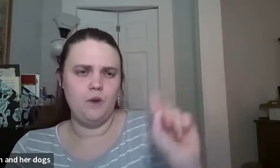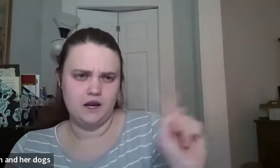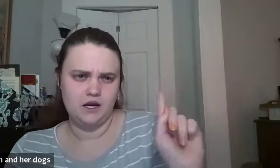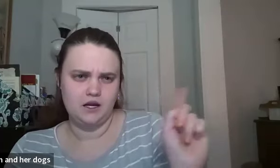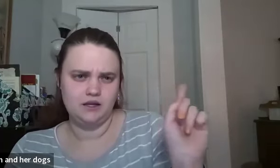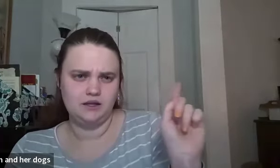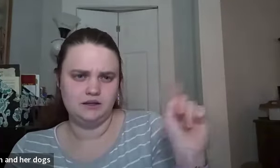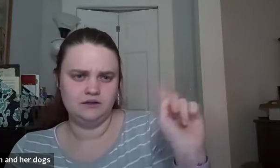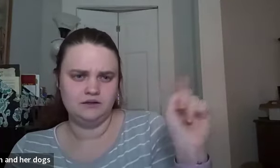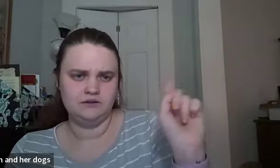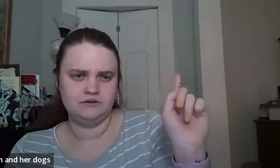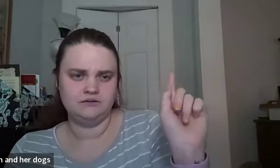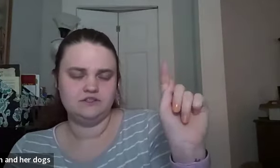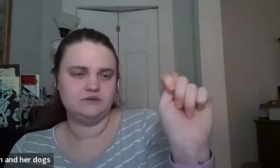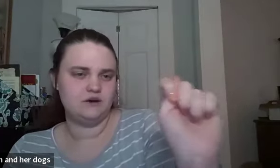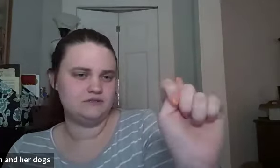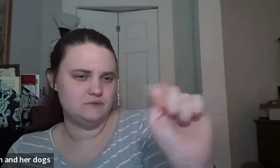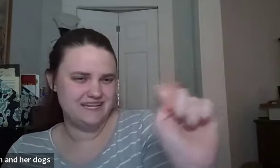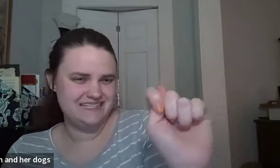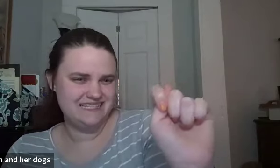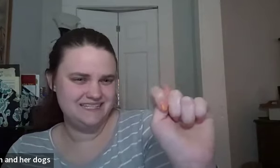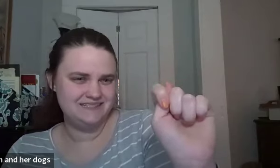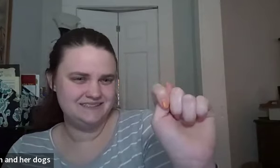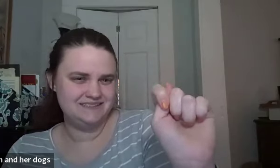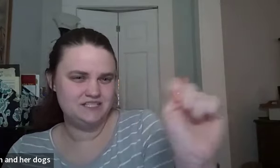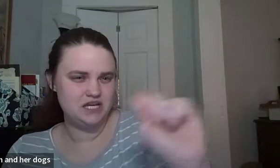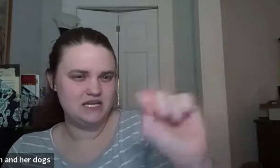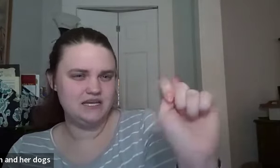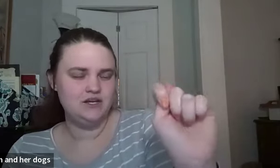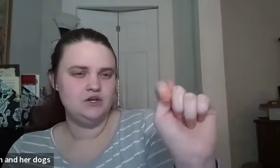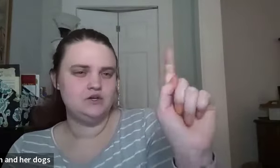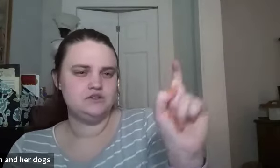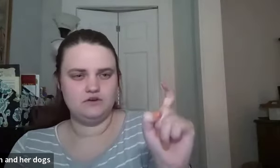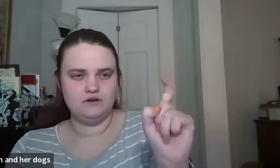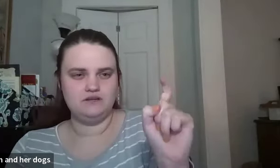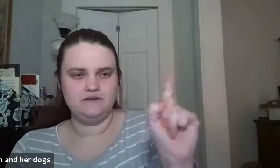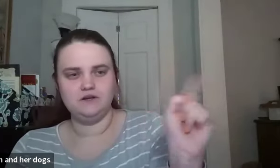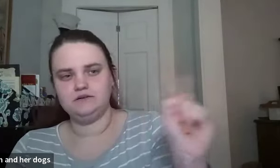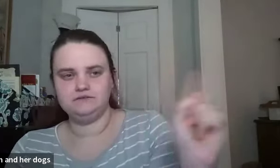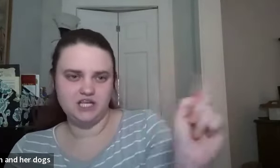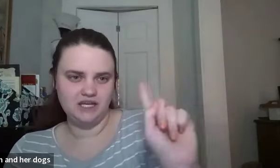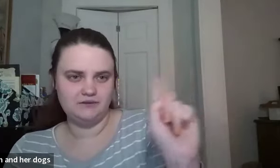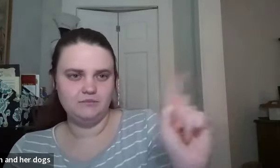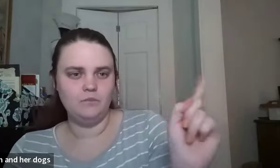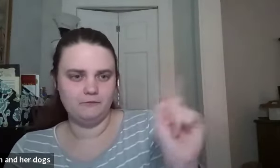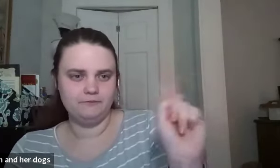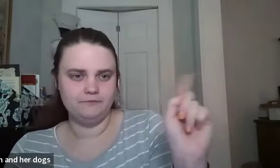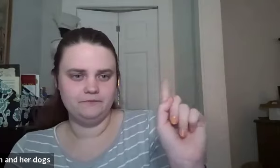where. So it goes from that T in shaking it to the crooked finger shaking it. Where?